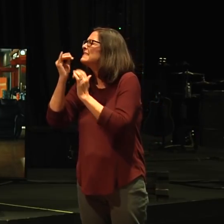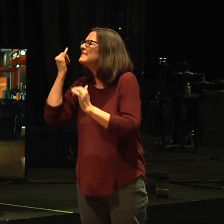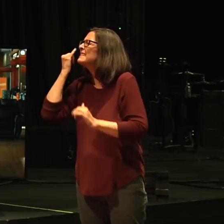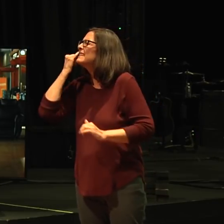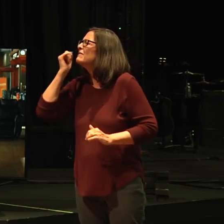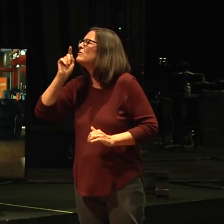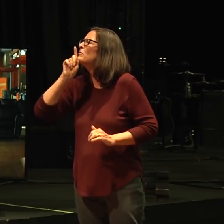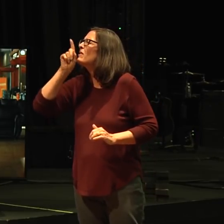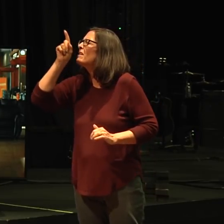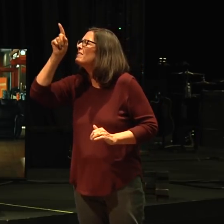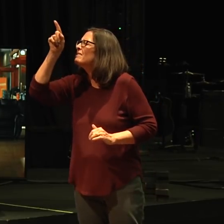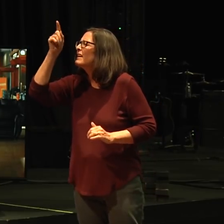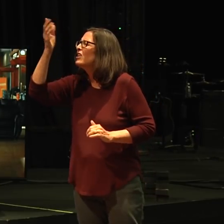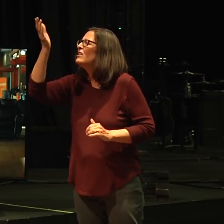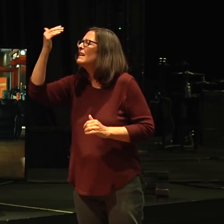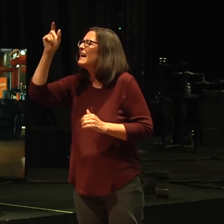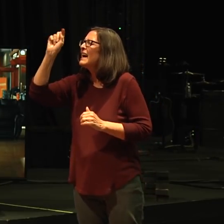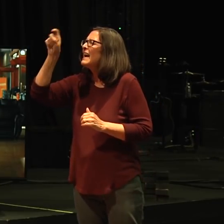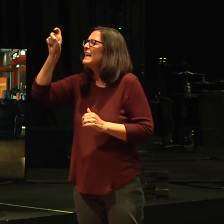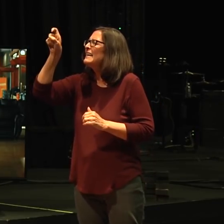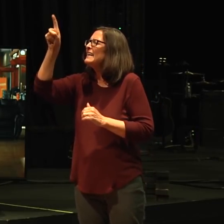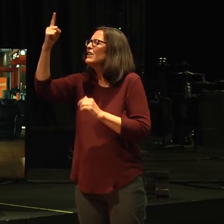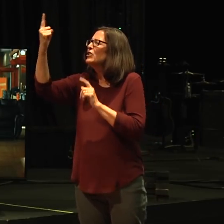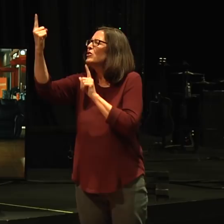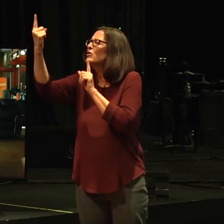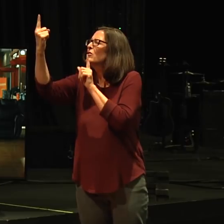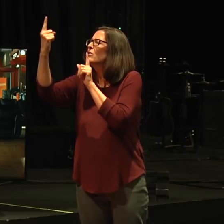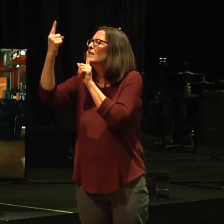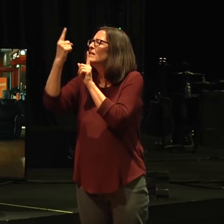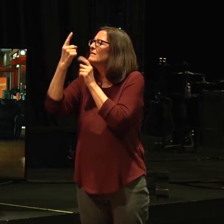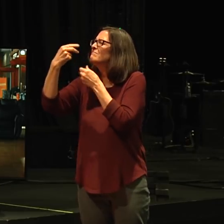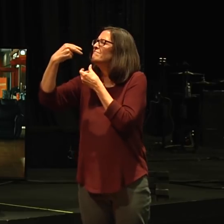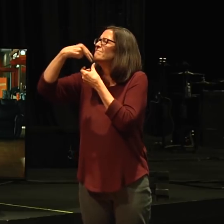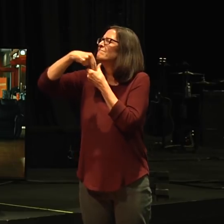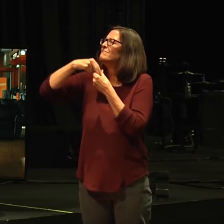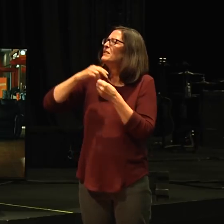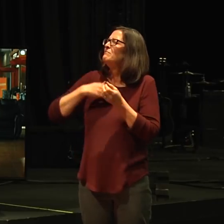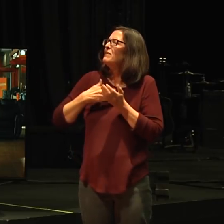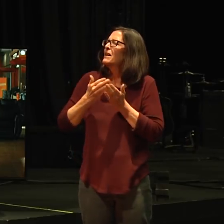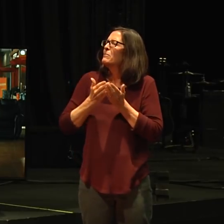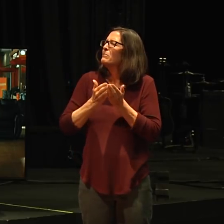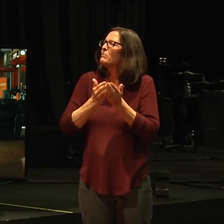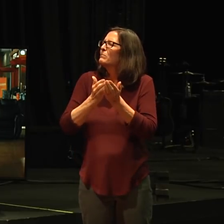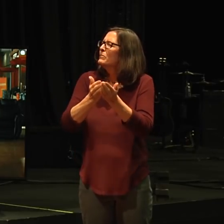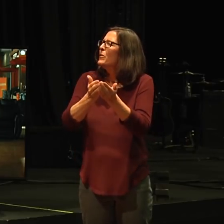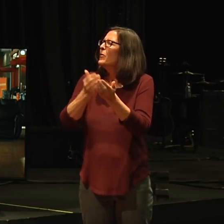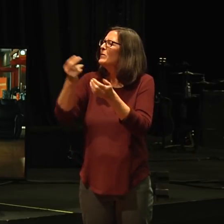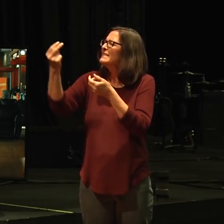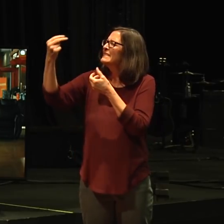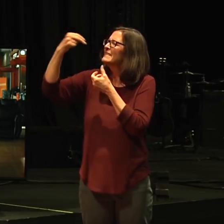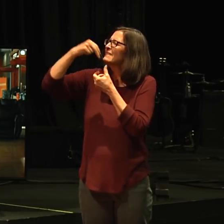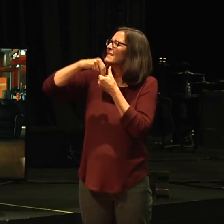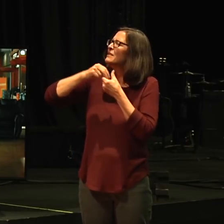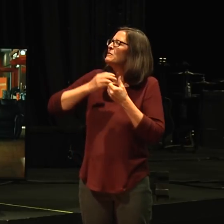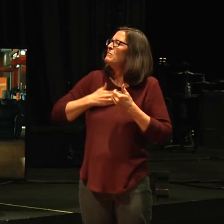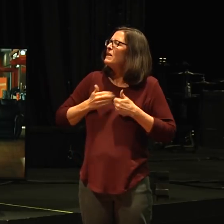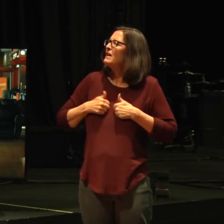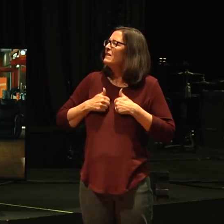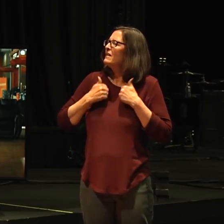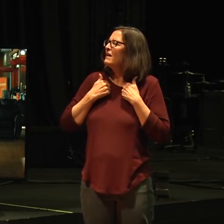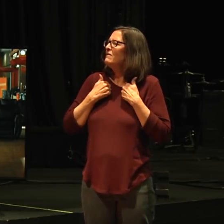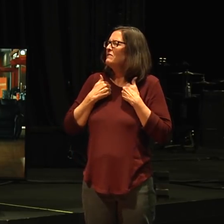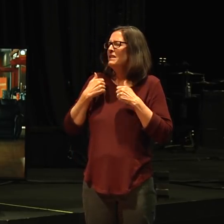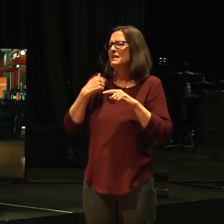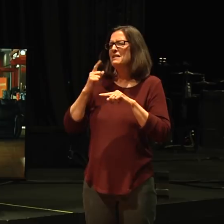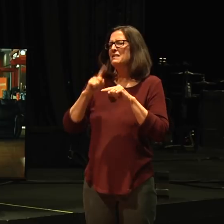you. I need you to come walking in my direction. I need you to get in a boat with me. I need you to get in my life with me, because I don't think I'm gonna